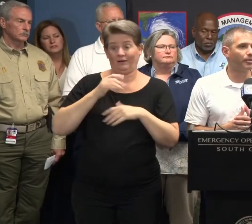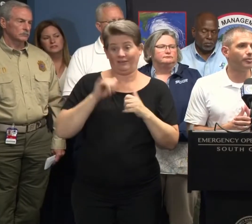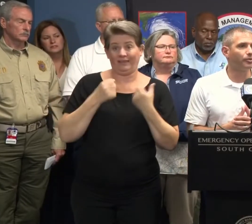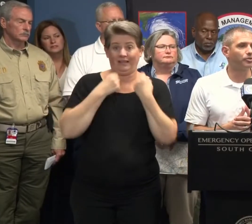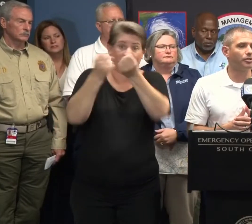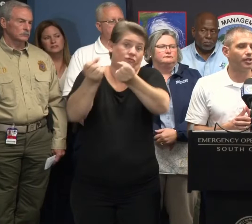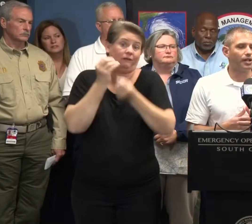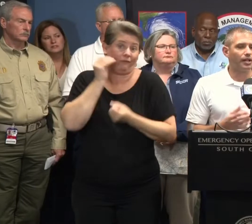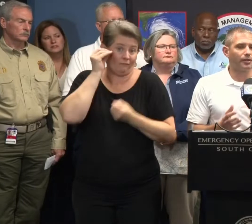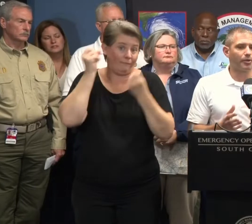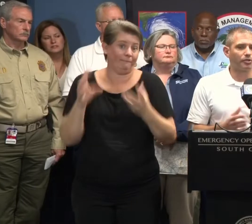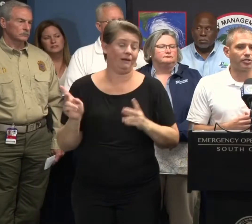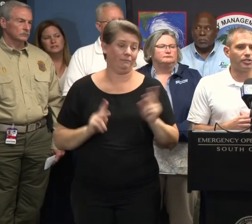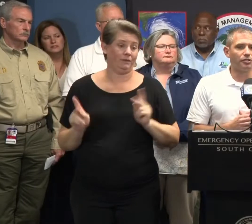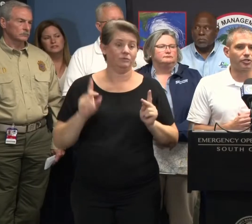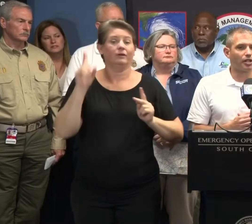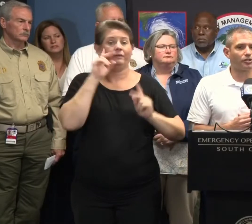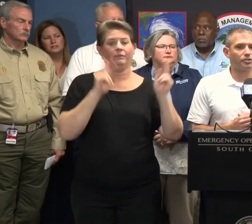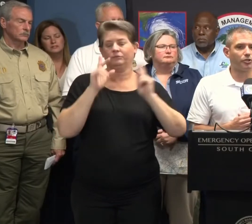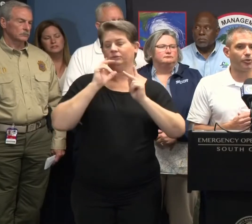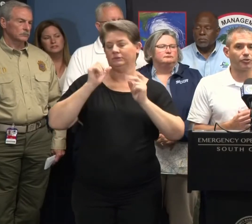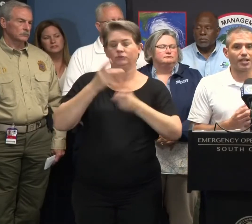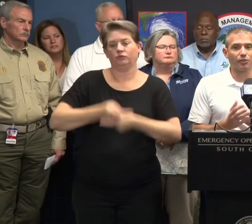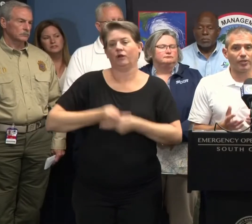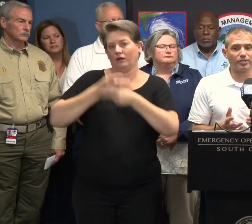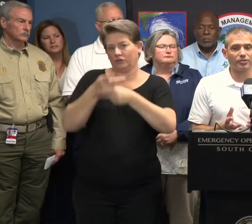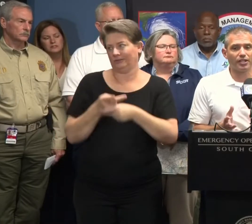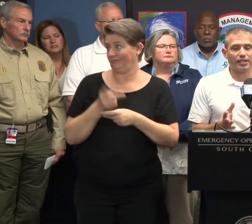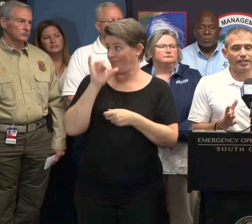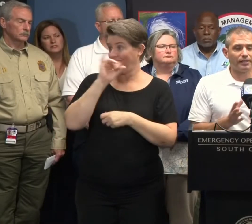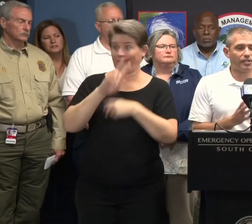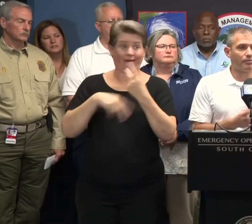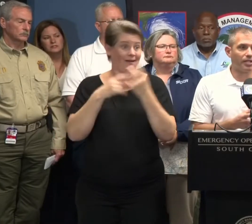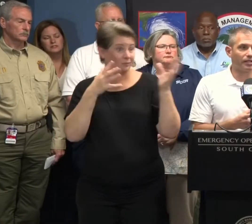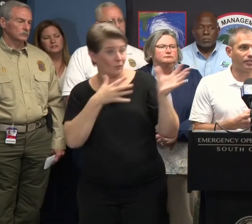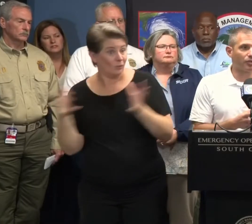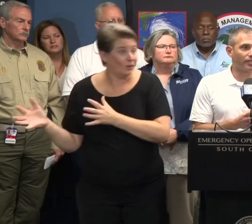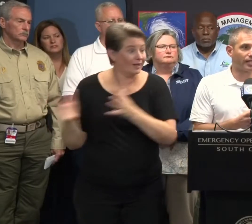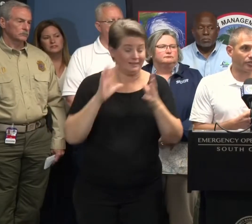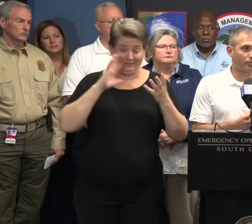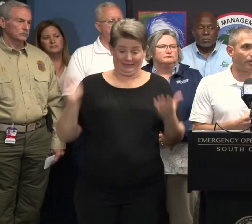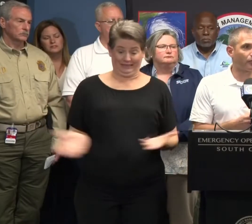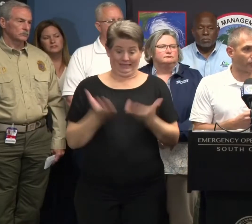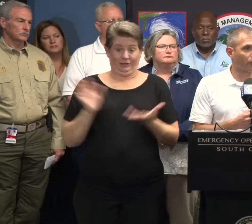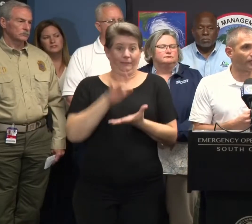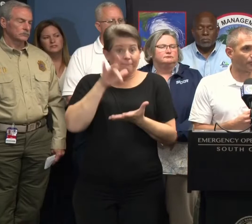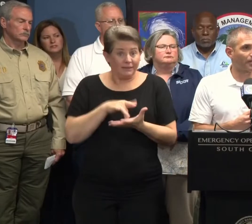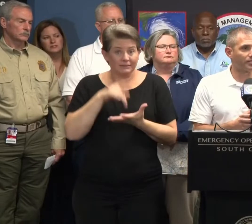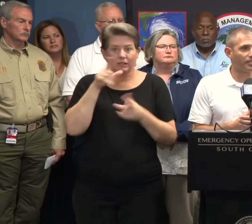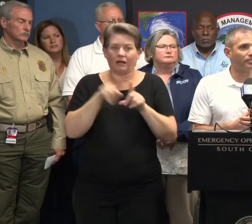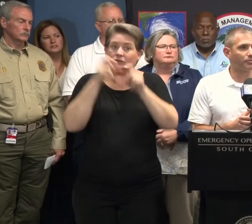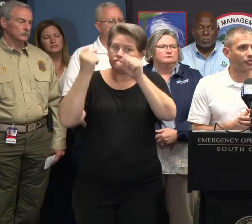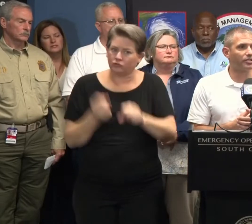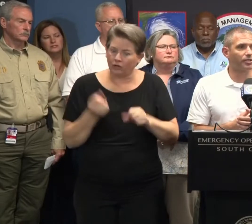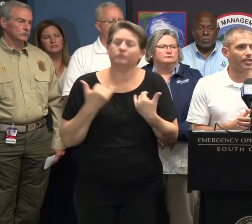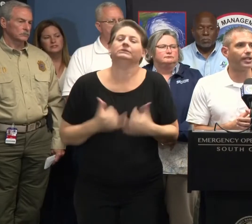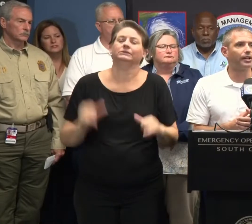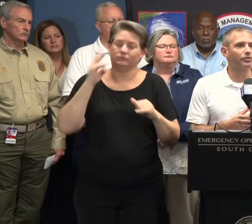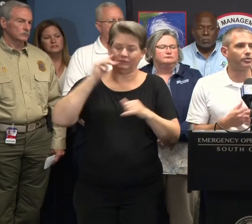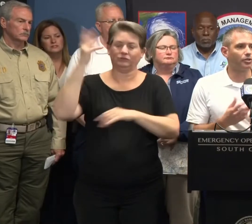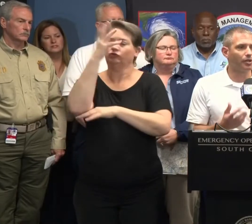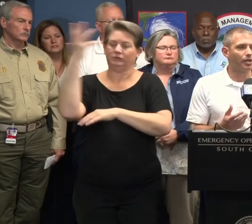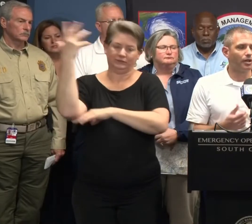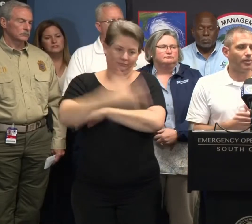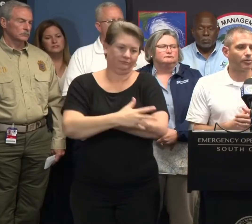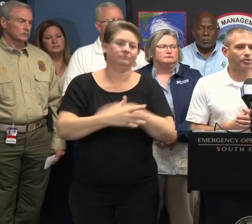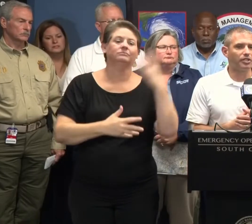for many people. So I think people just need to use caution. With those kind of winds, even in the Midlands, while they're not as strong, we're still going to expect to see some trees coming